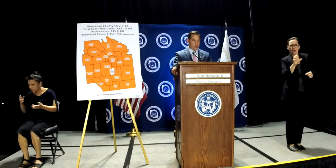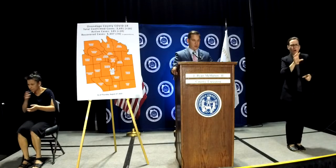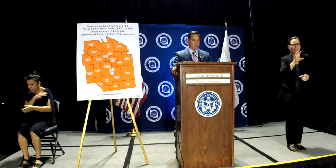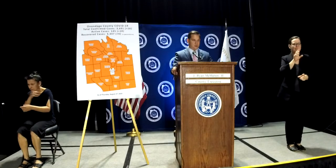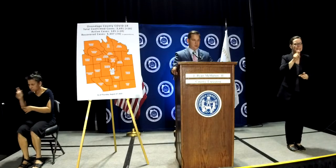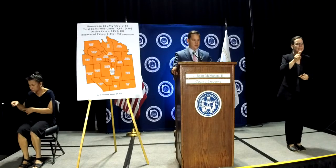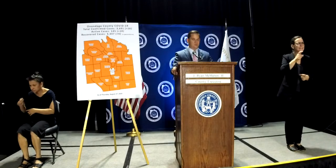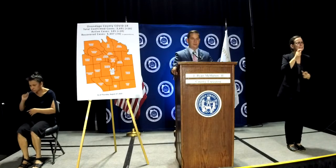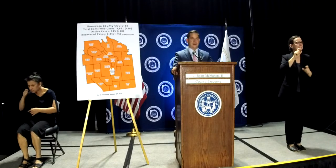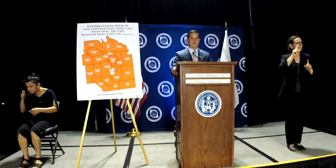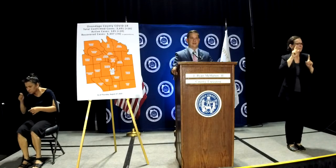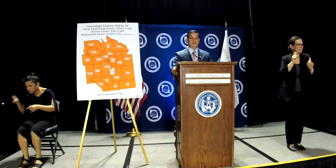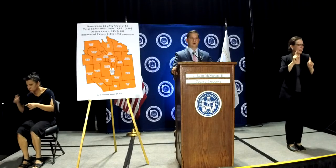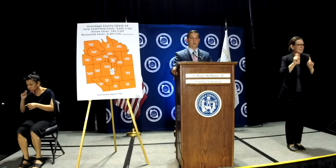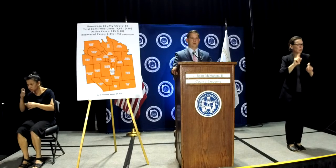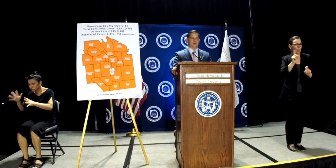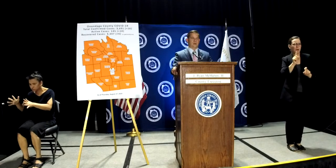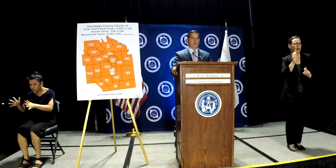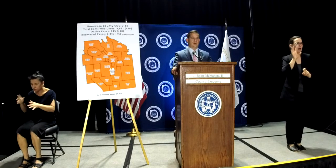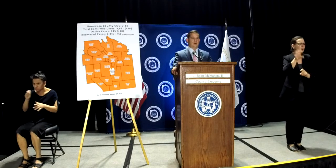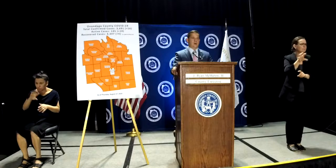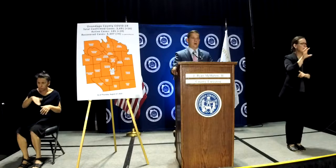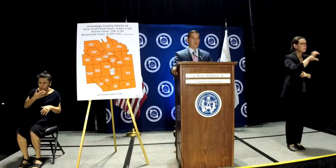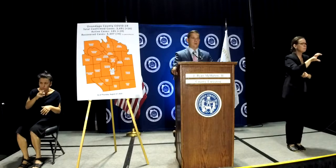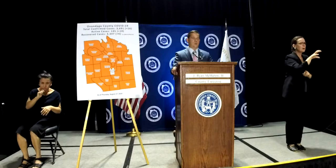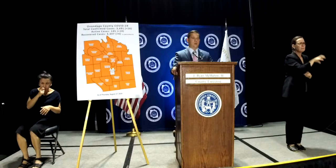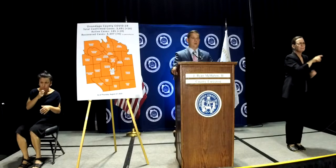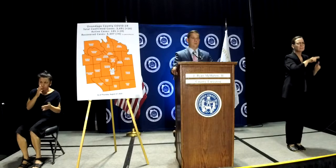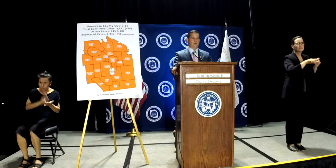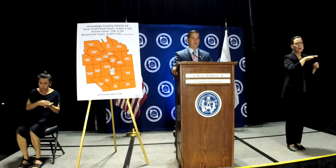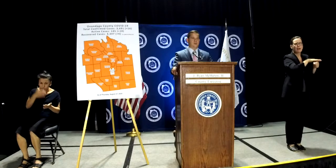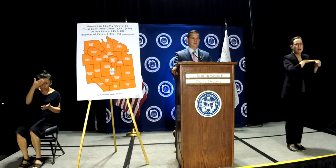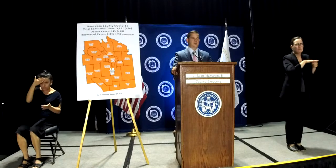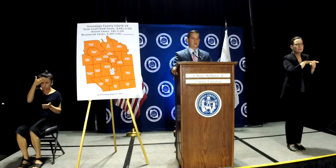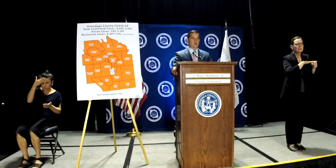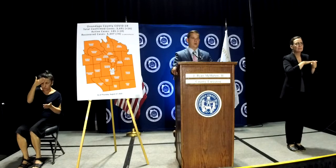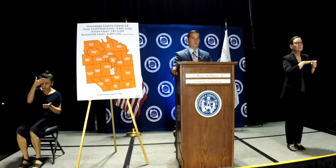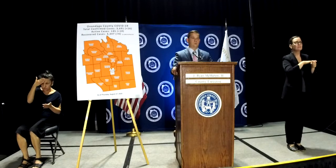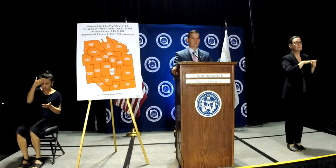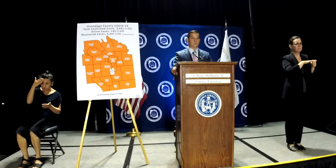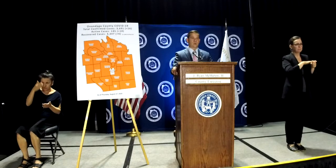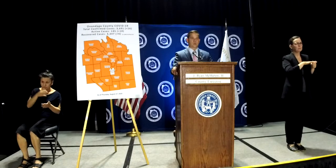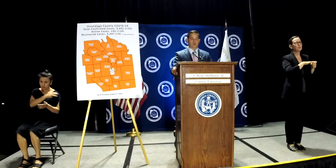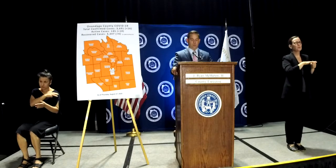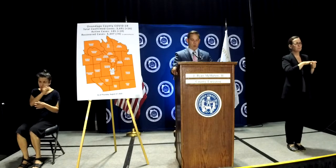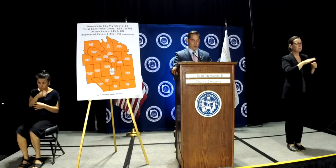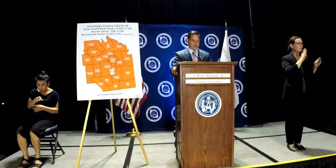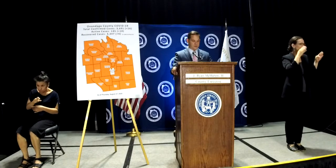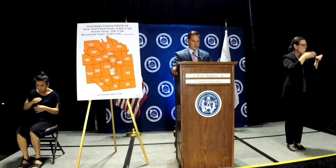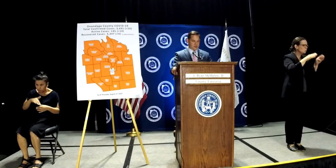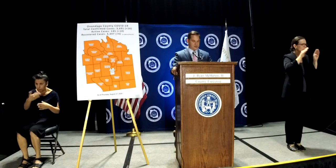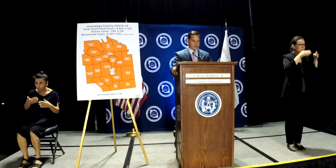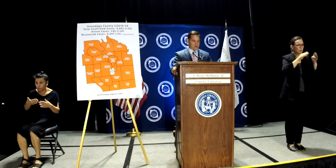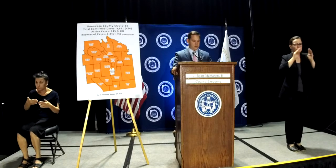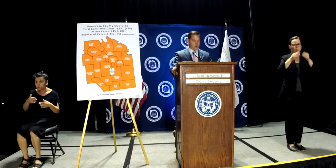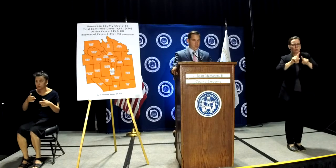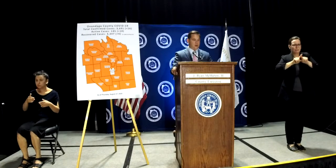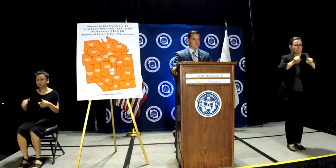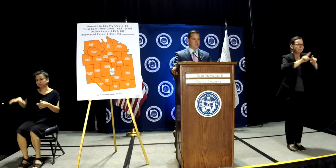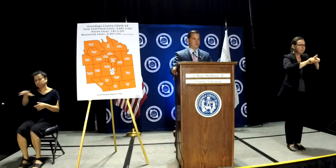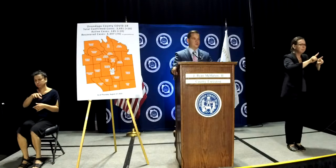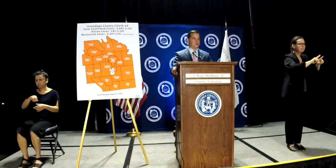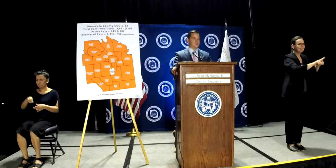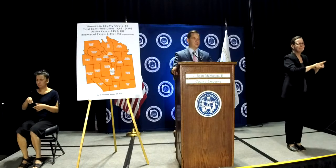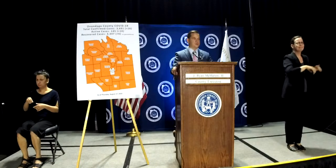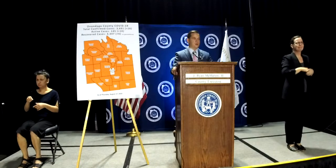to symptomatic testing only. Then we made the decisions here to do proactive testing in